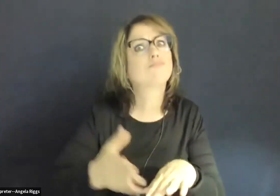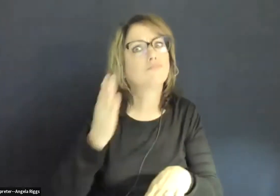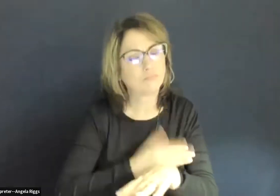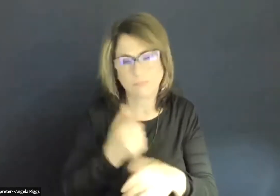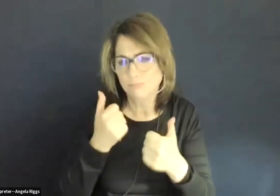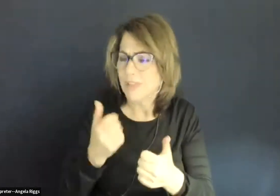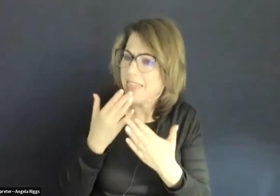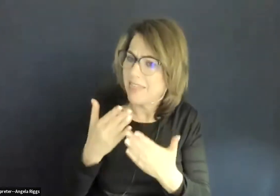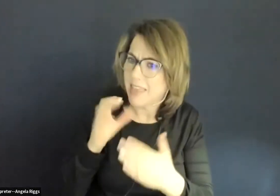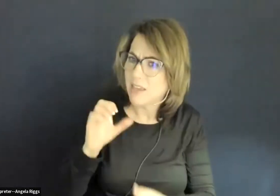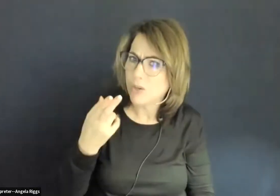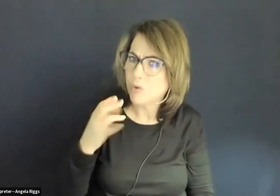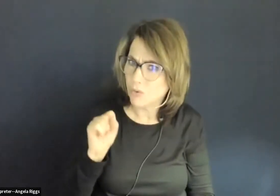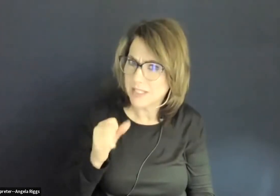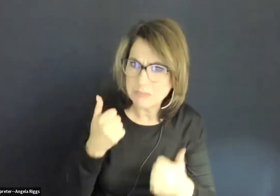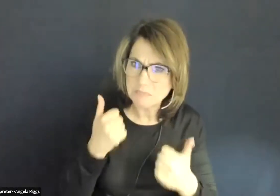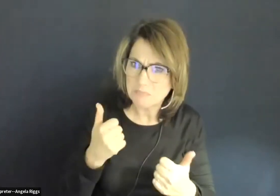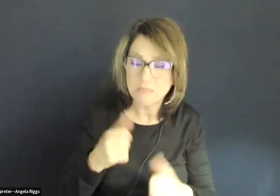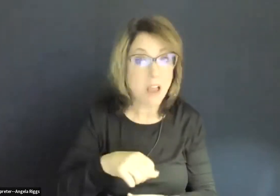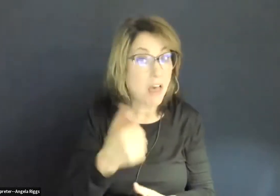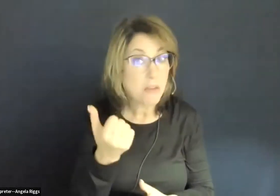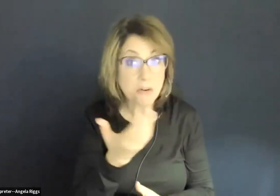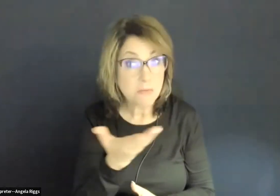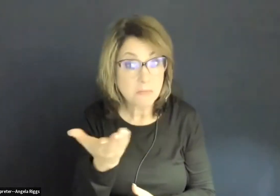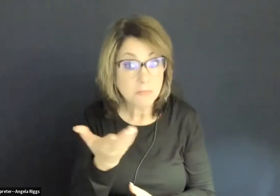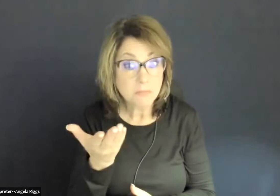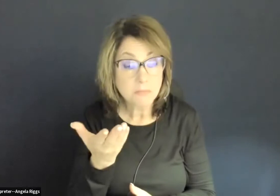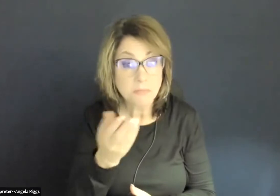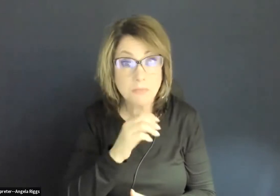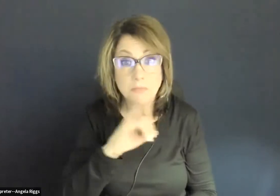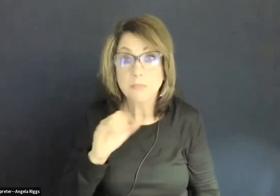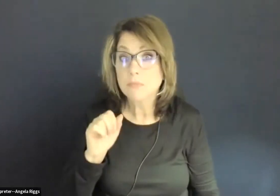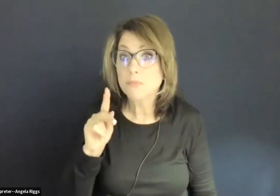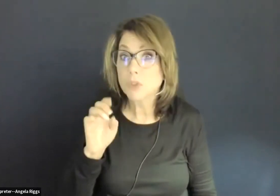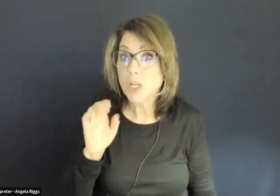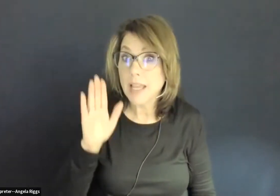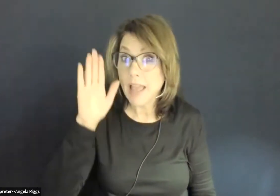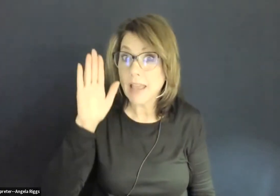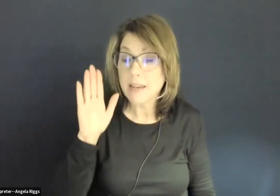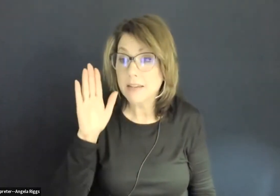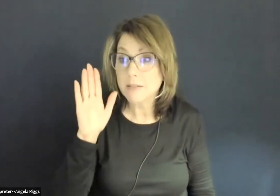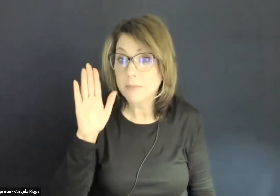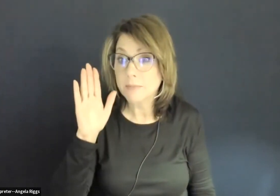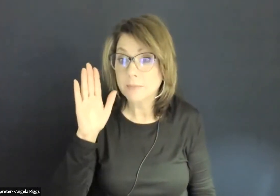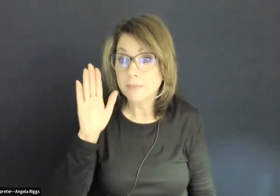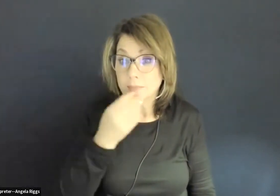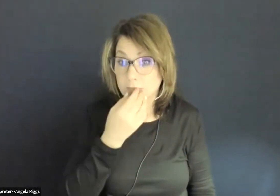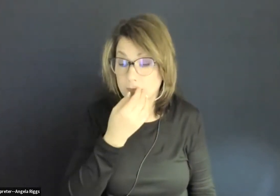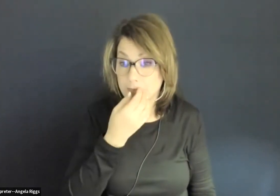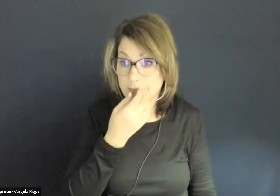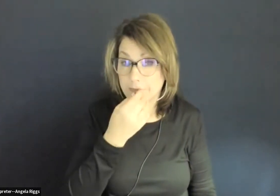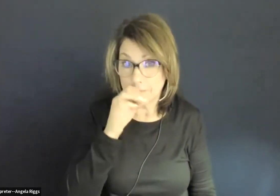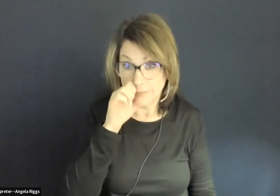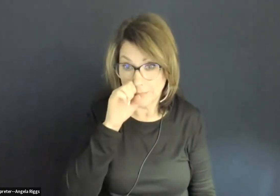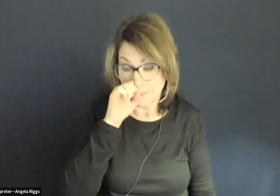you, Chris. Anyone else? And I see Jake's hand is up. Well, Okay.